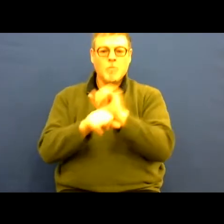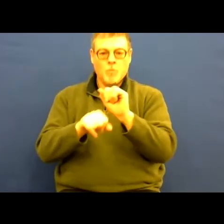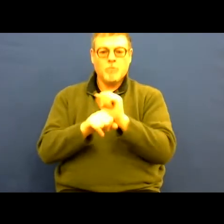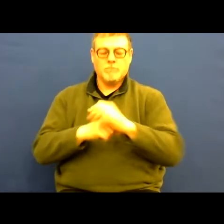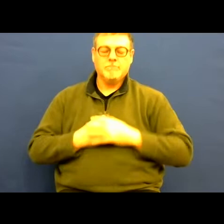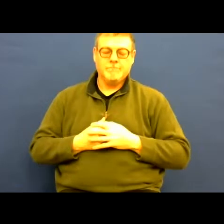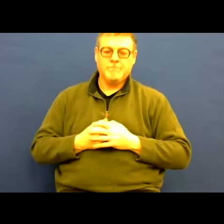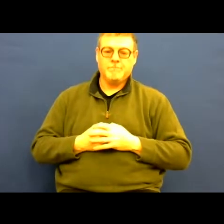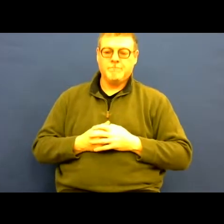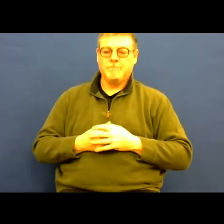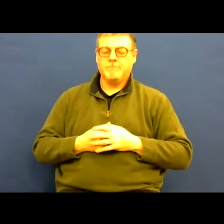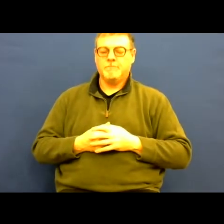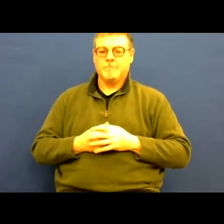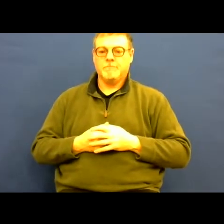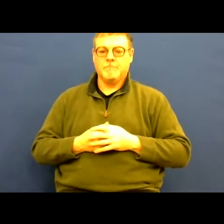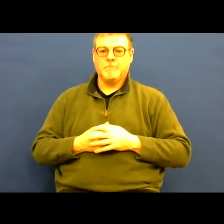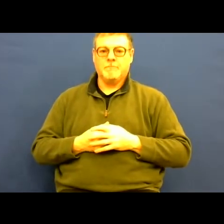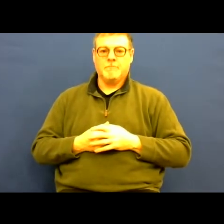do.